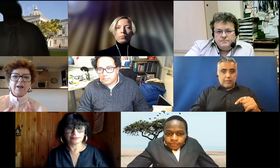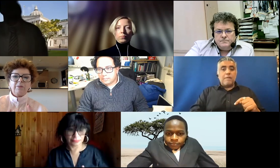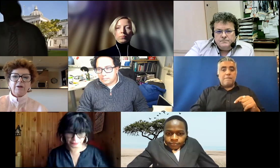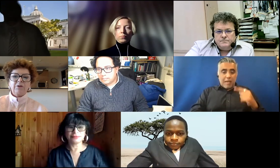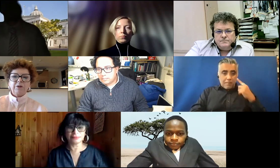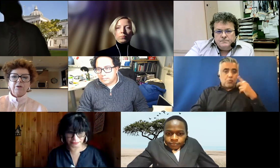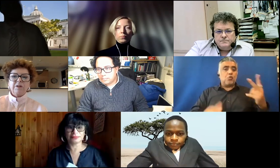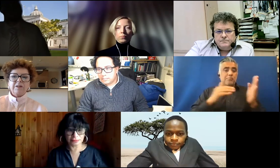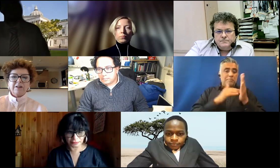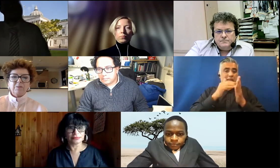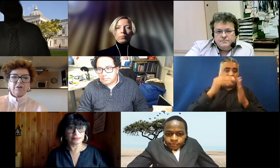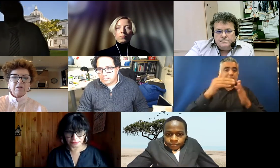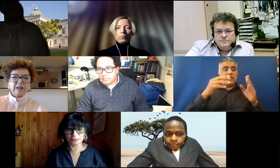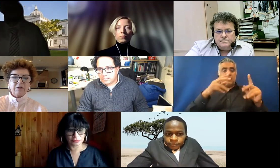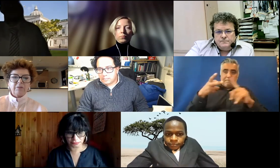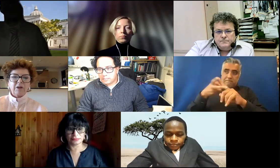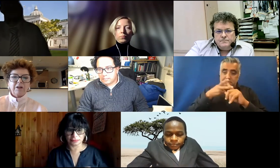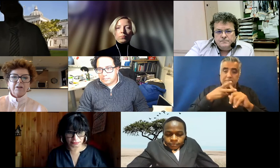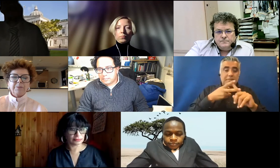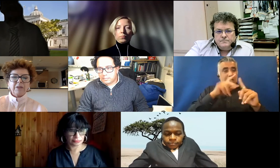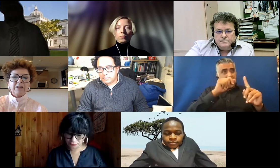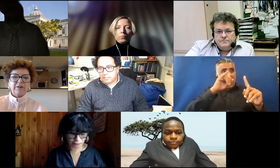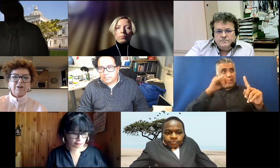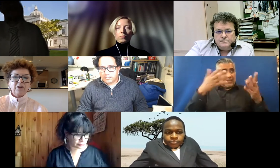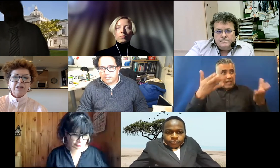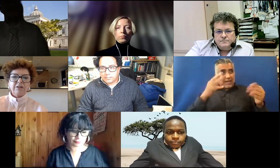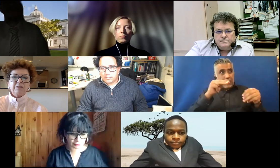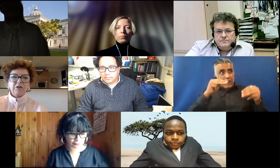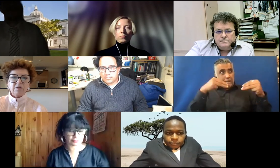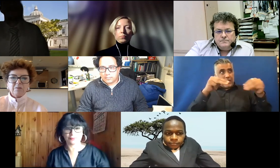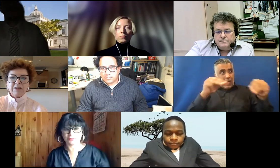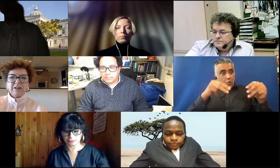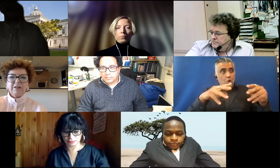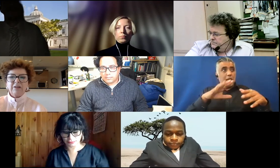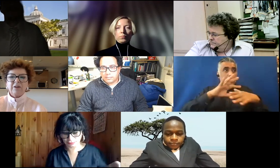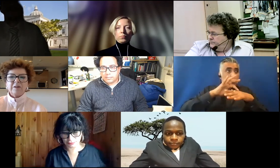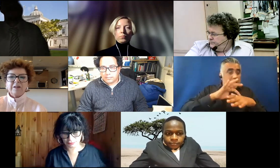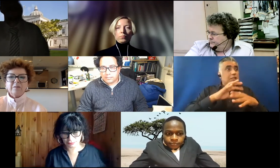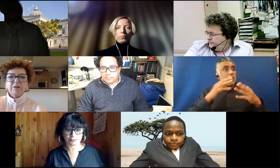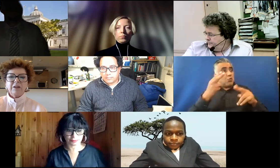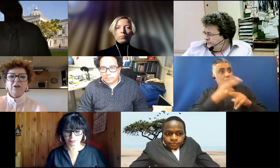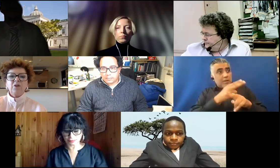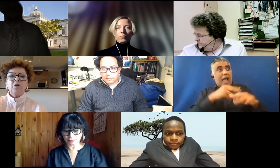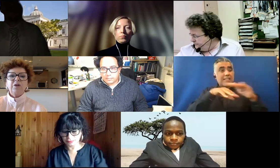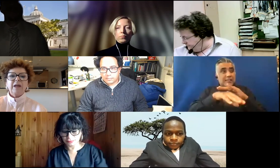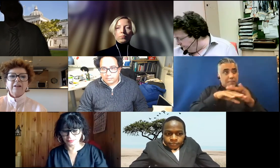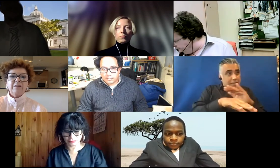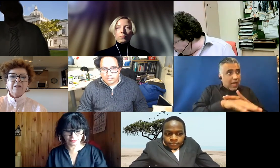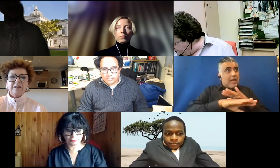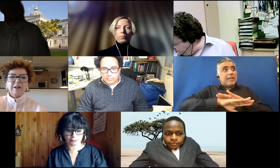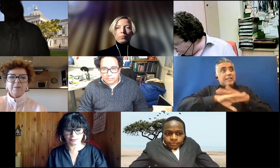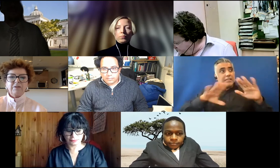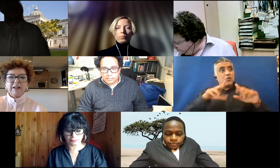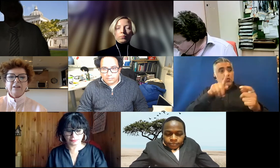of AI-powered recruitment assessment tools now on the market, neither their content, their usability, their accessibility, nor their